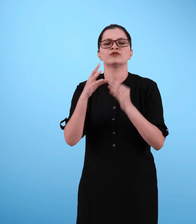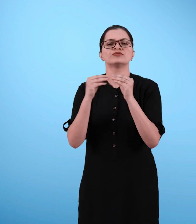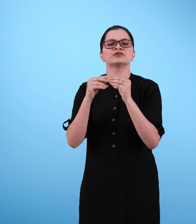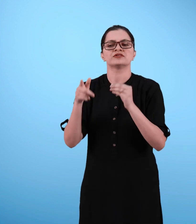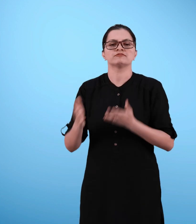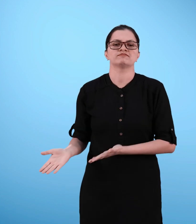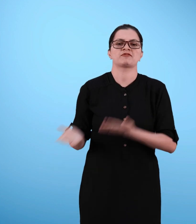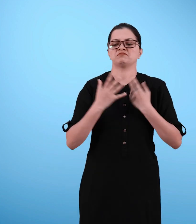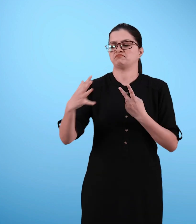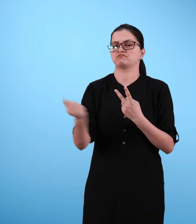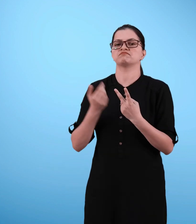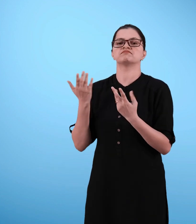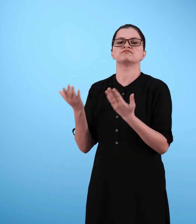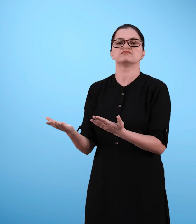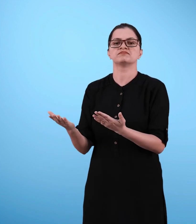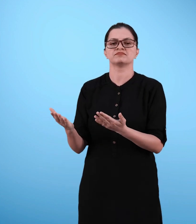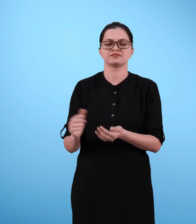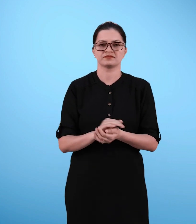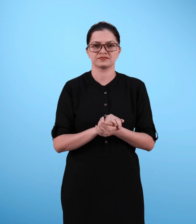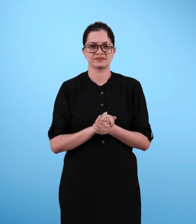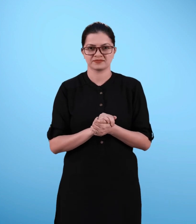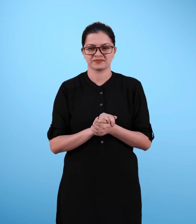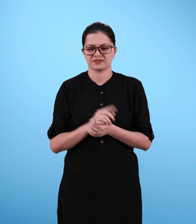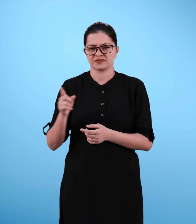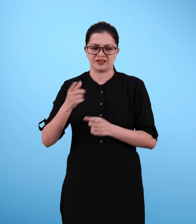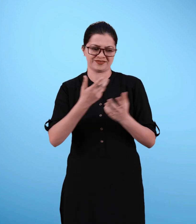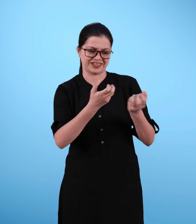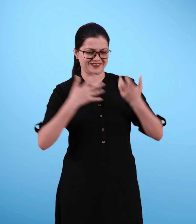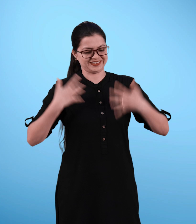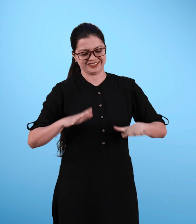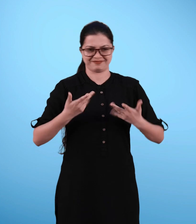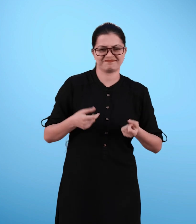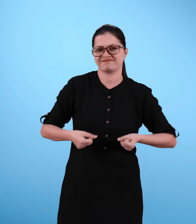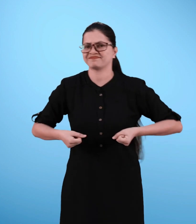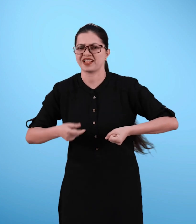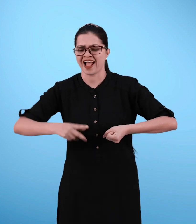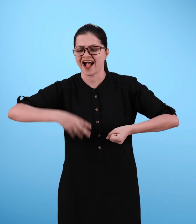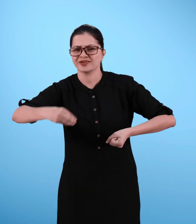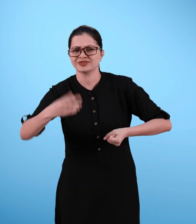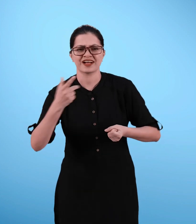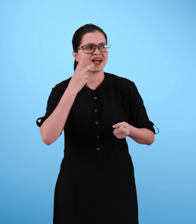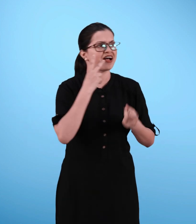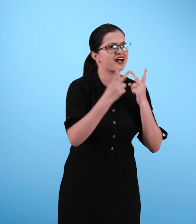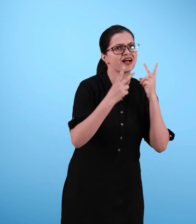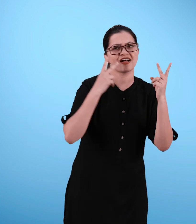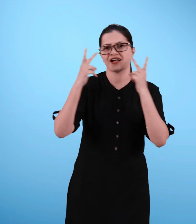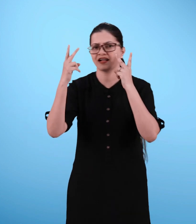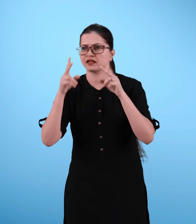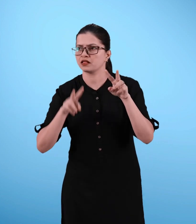Start. After their visit to the clock, After Paheli their and visit Bujo to the began cloth to shop, notice various Paheli and fabrics Bujo in their